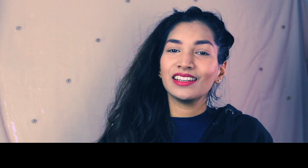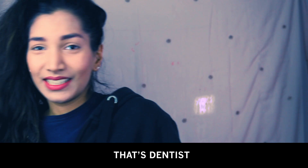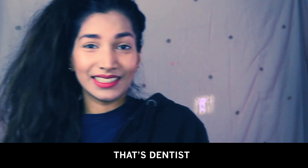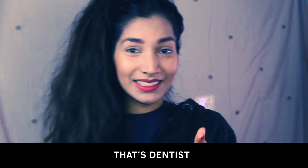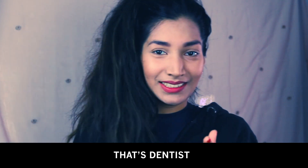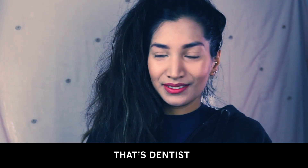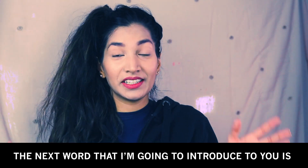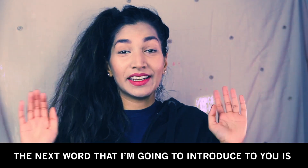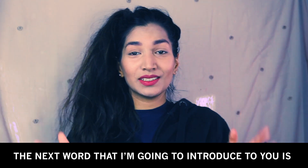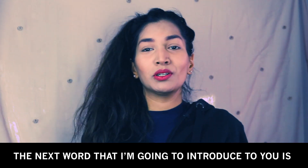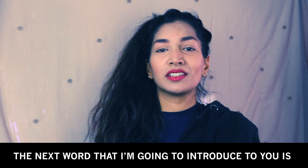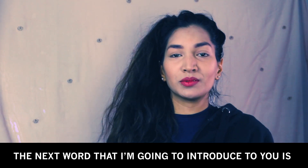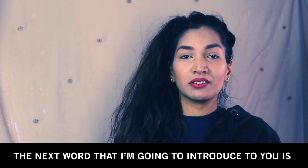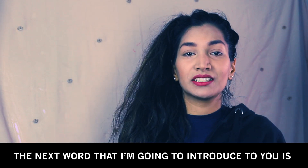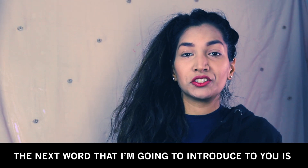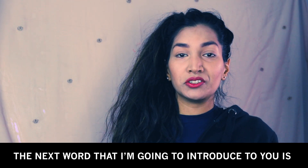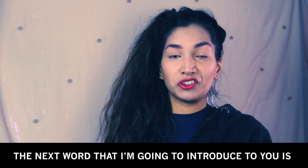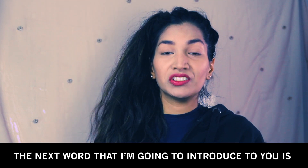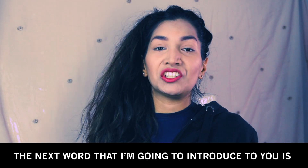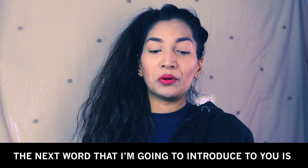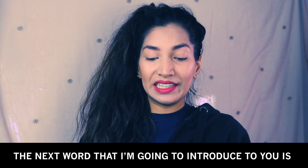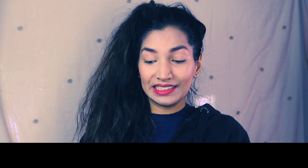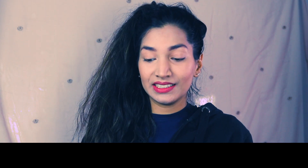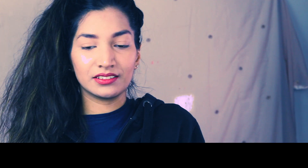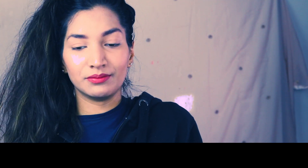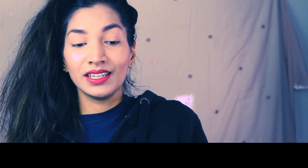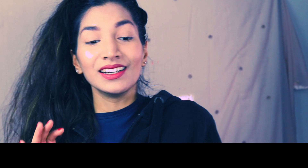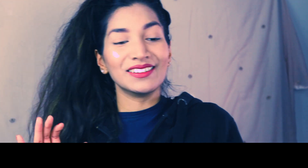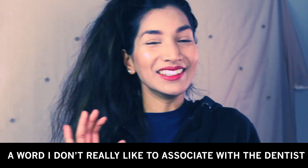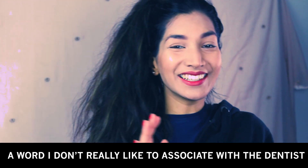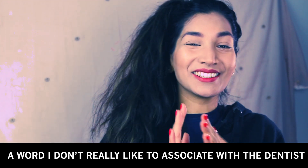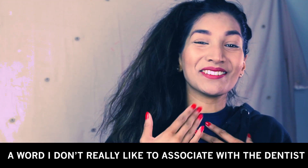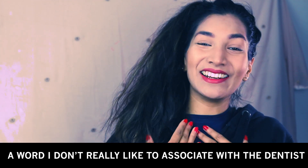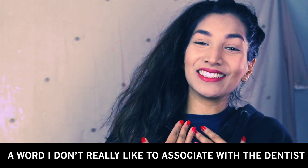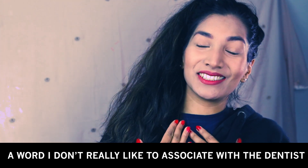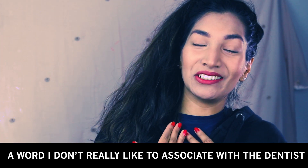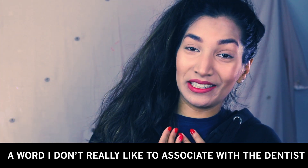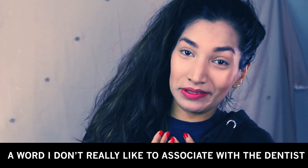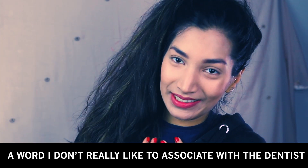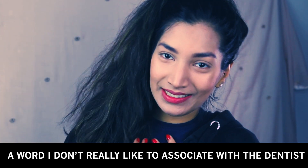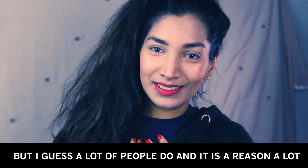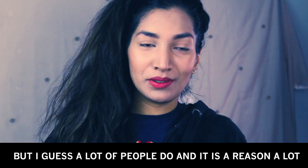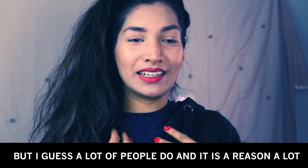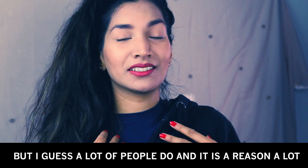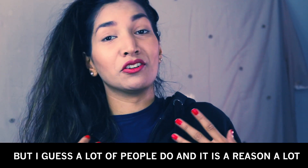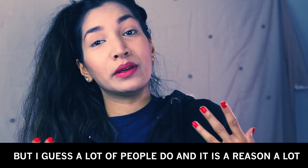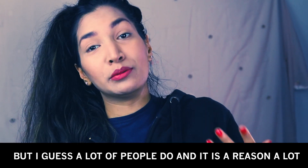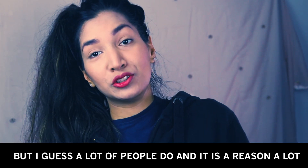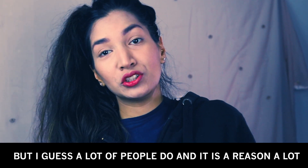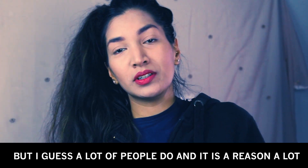that's dentist. The next word that I'm going to introduce to you is a word that I don't really like to associate with the dentist, but I guess a lot of people do, and